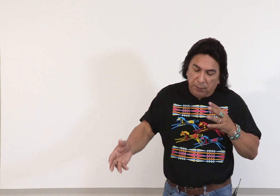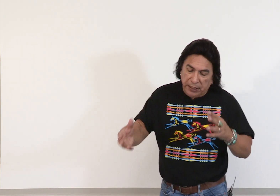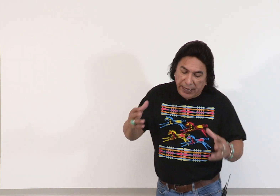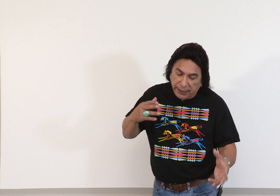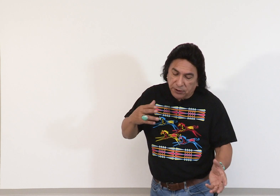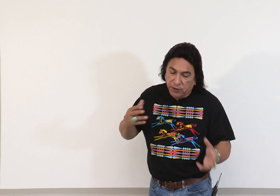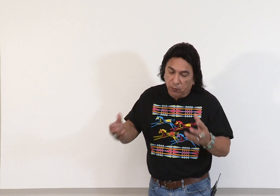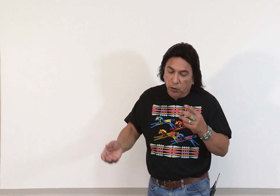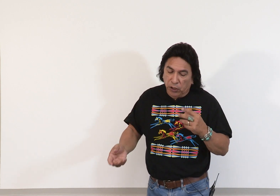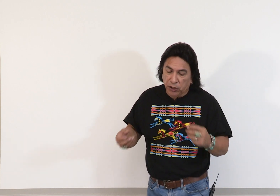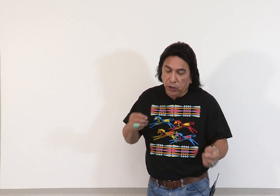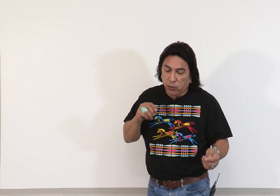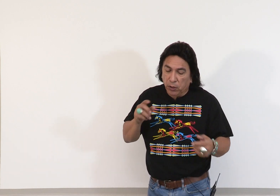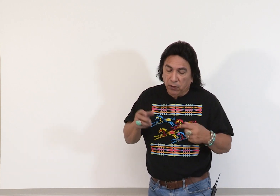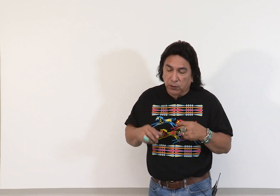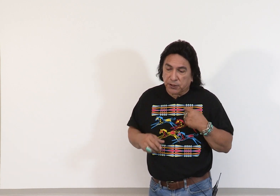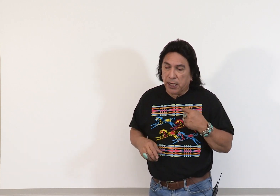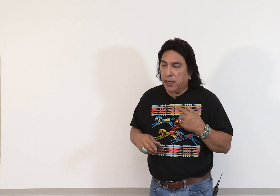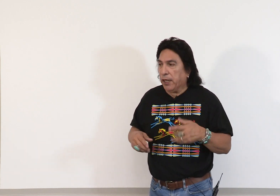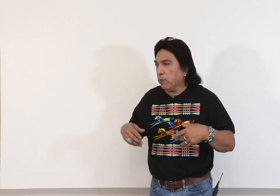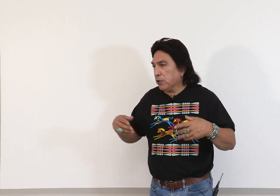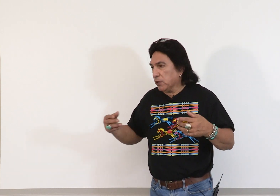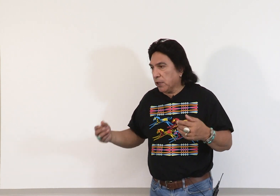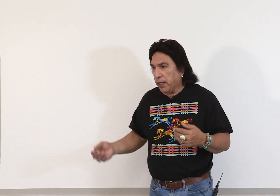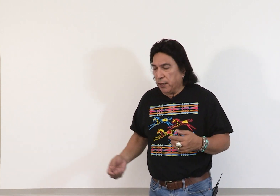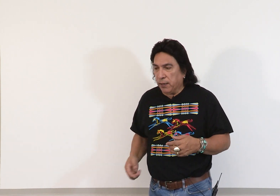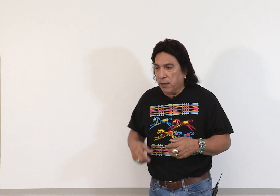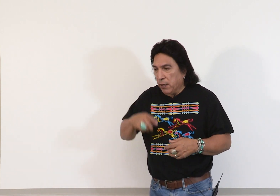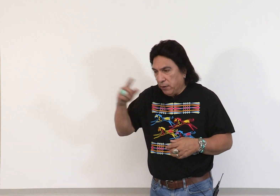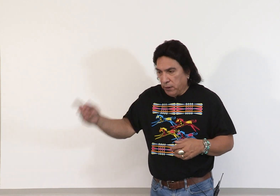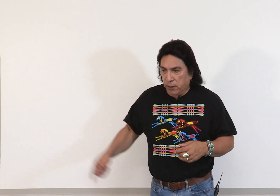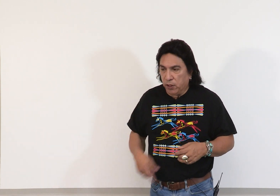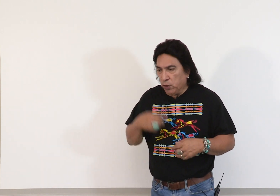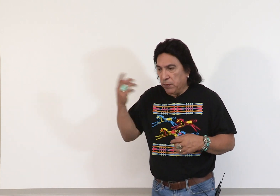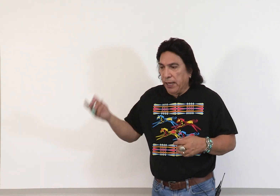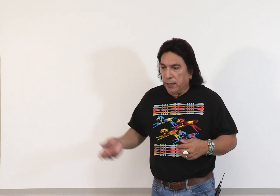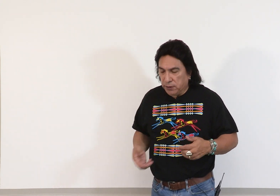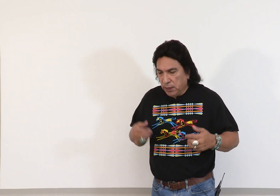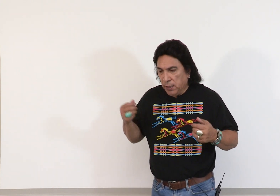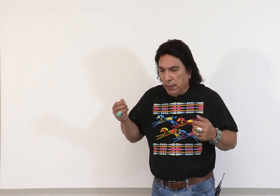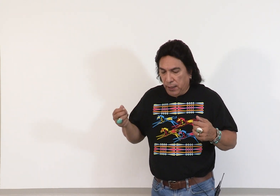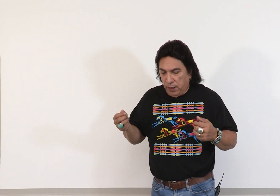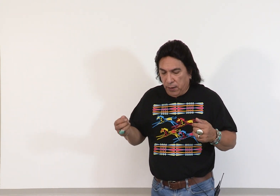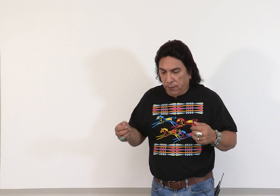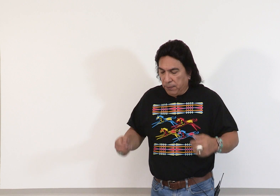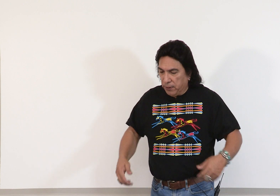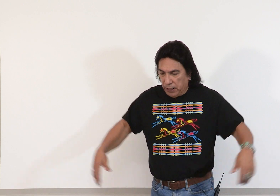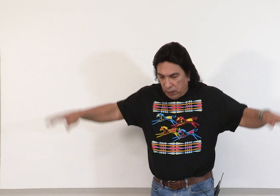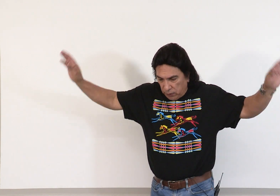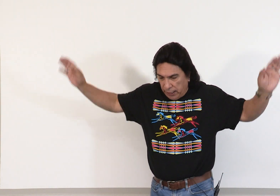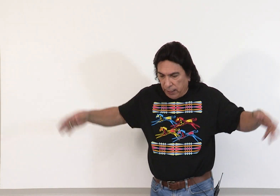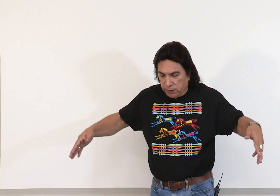the dances that we're going to do with sign language, just like the hoop dance, the eagle dance,